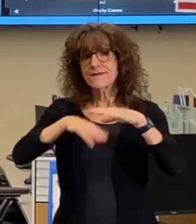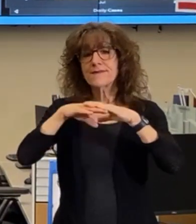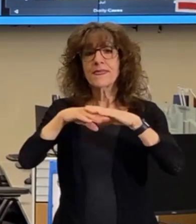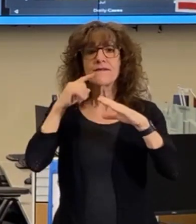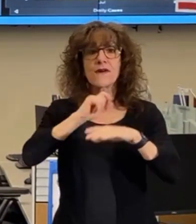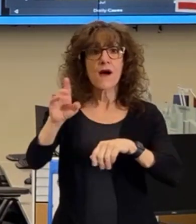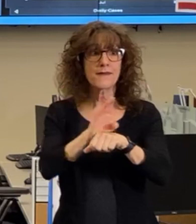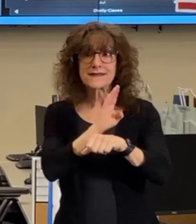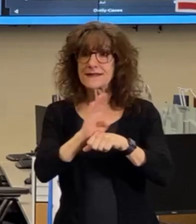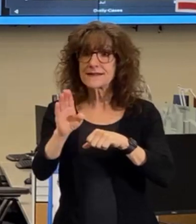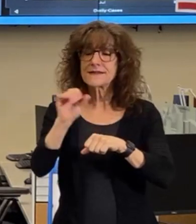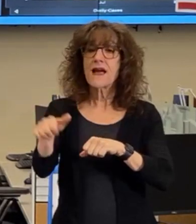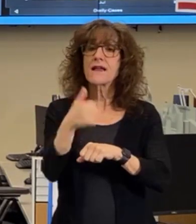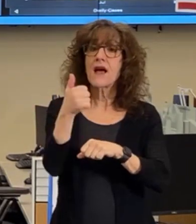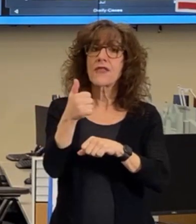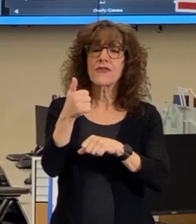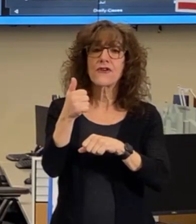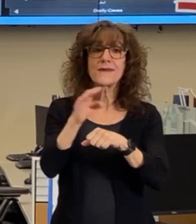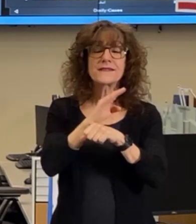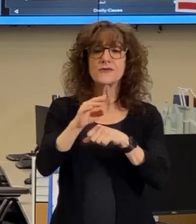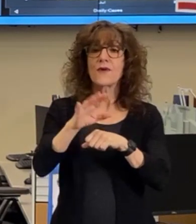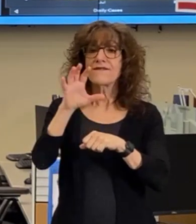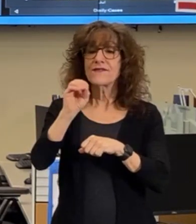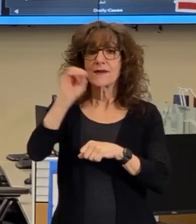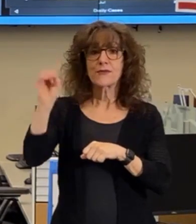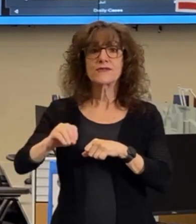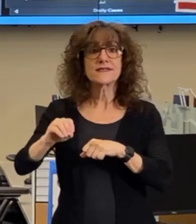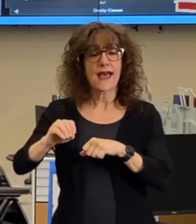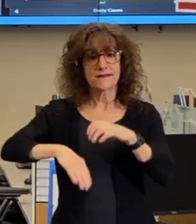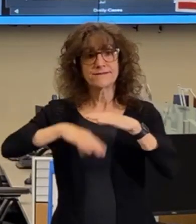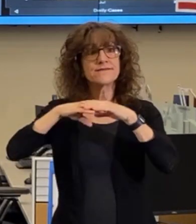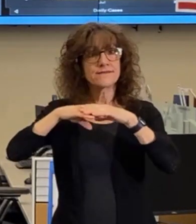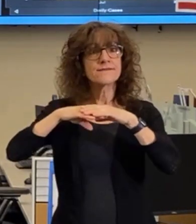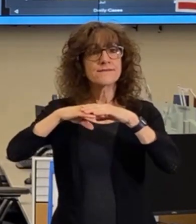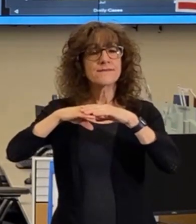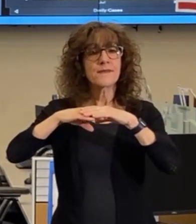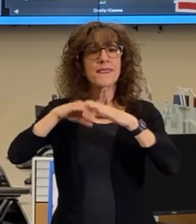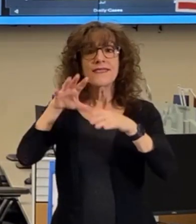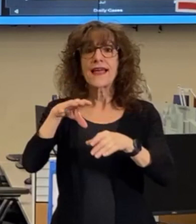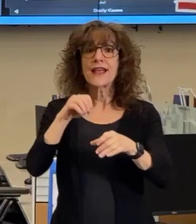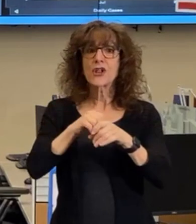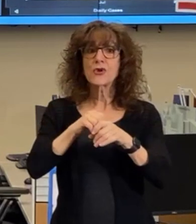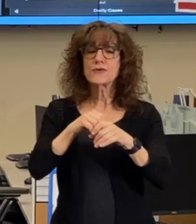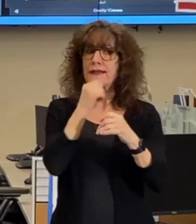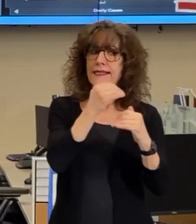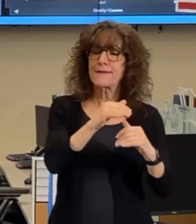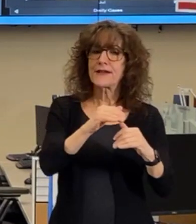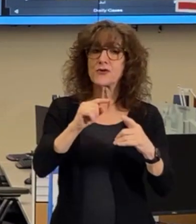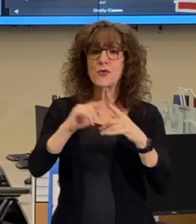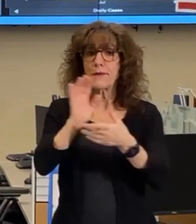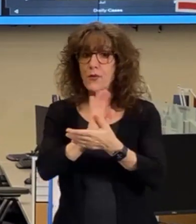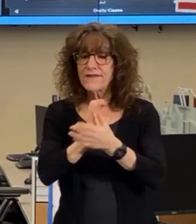all businesses and other establishments to 50% of maximum capacity. This includes, but is not limited to,